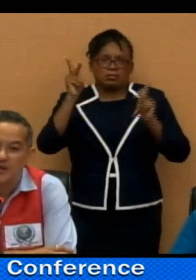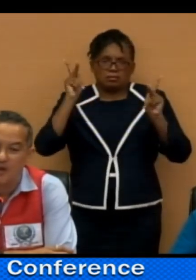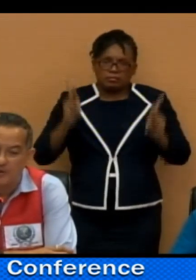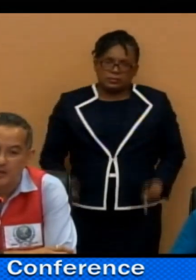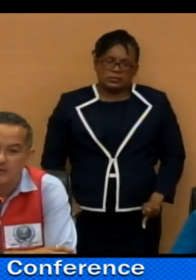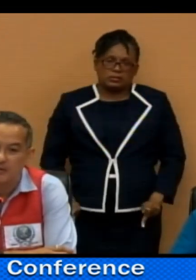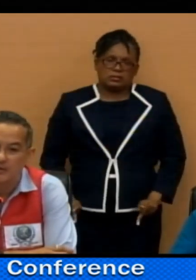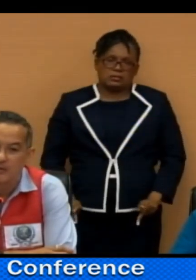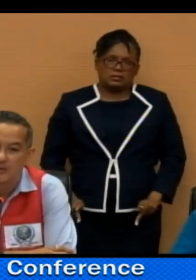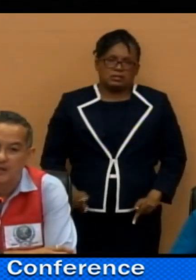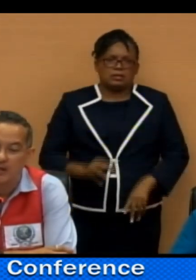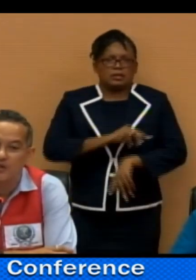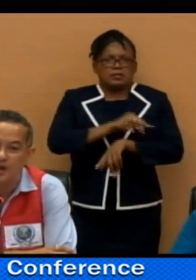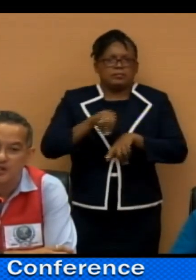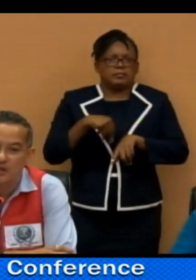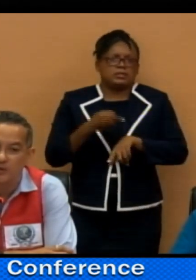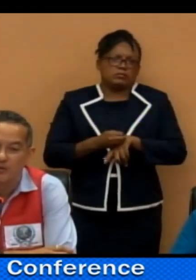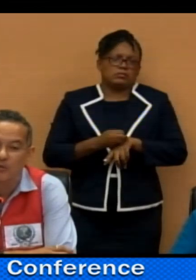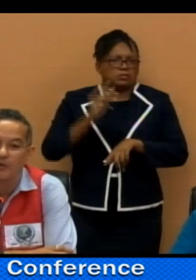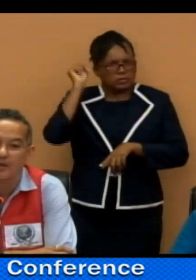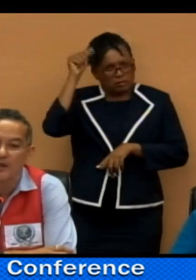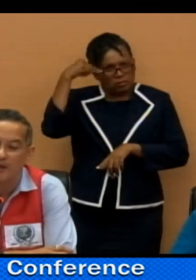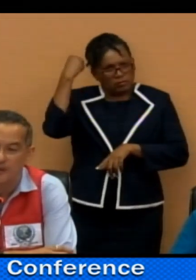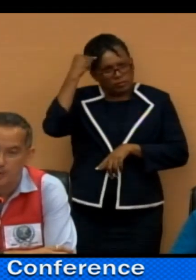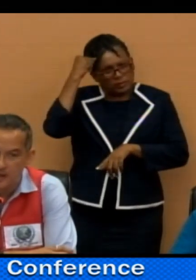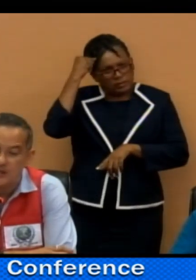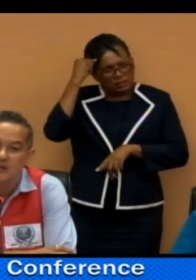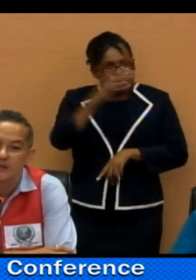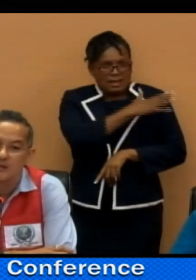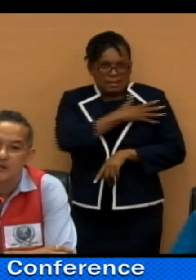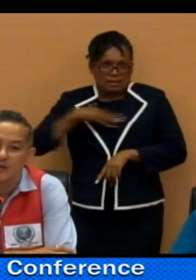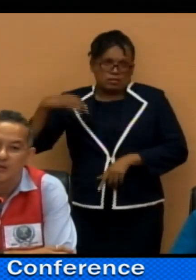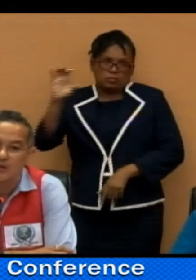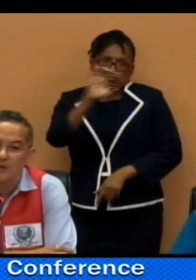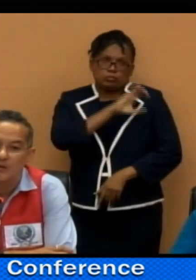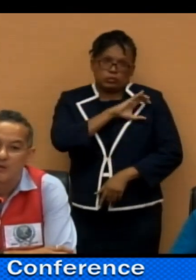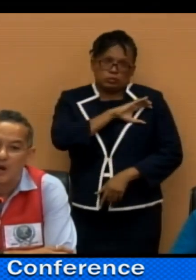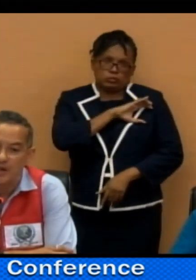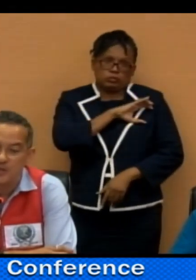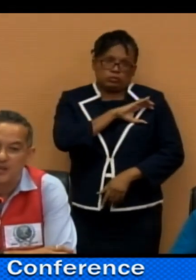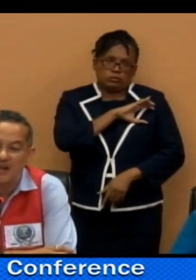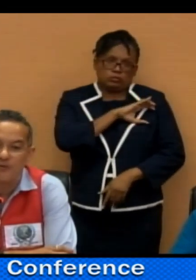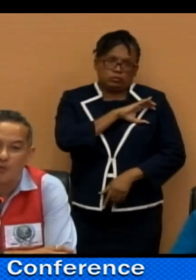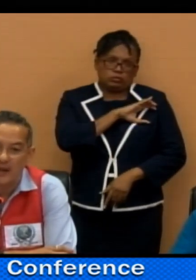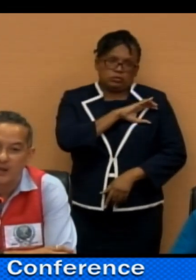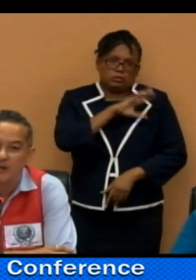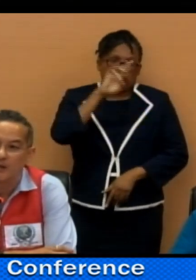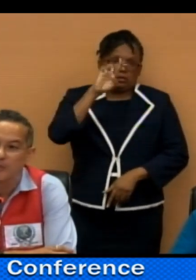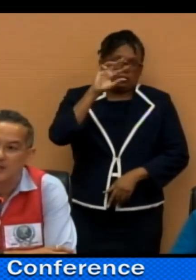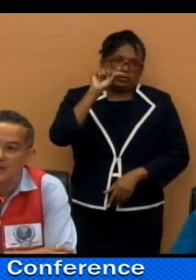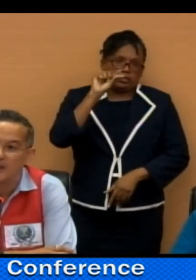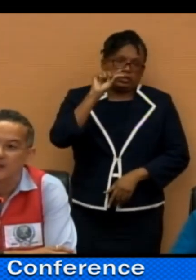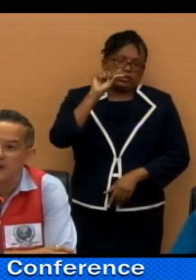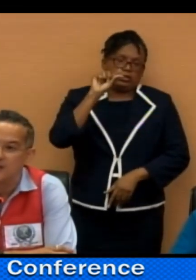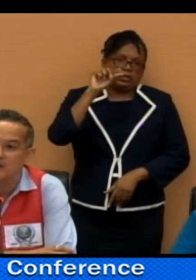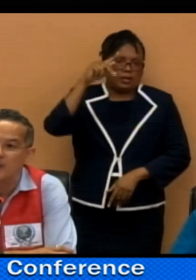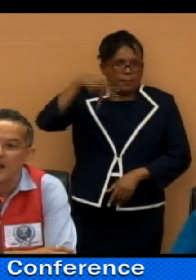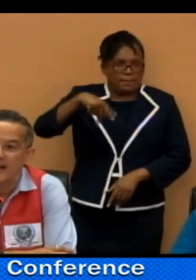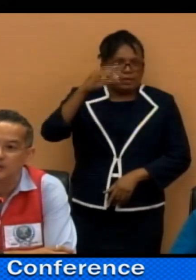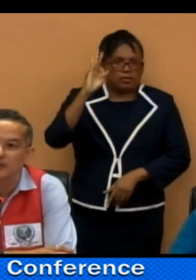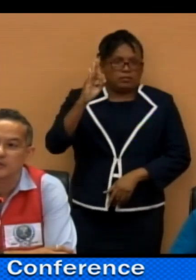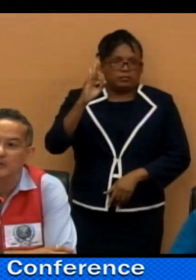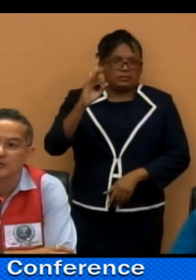ministry and the government, in conjunction with the police, RGPF, will be taking the